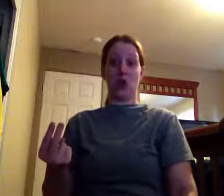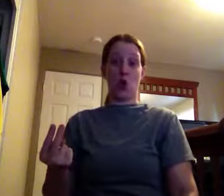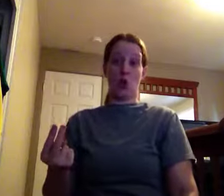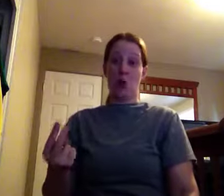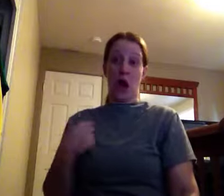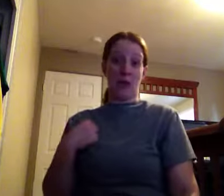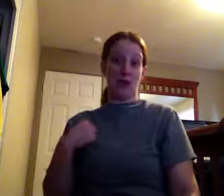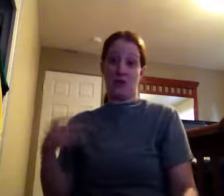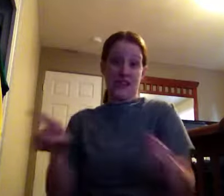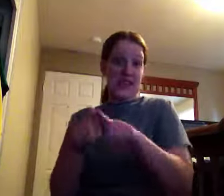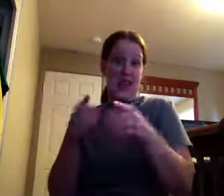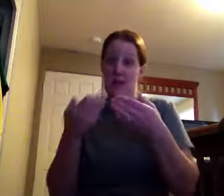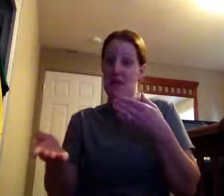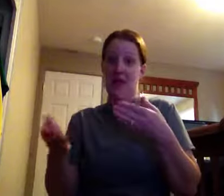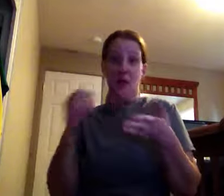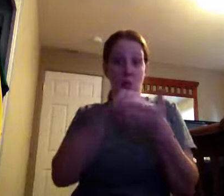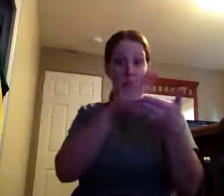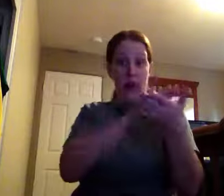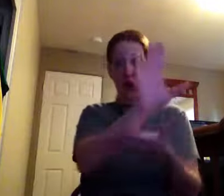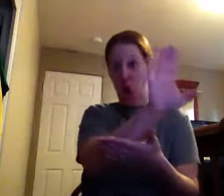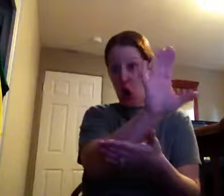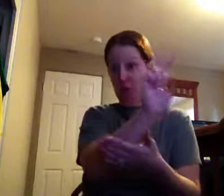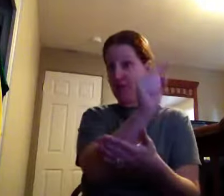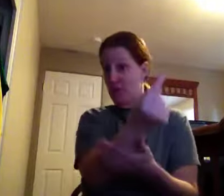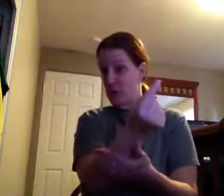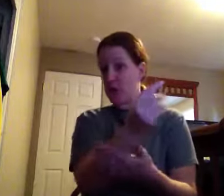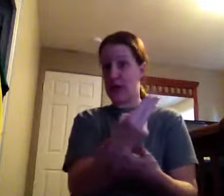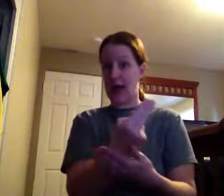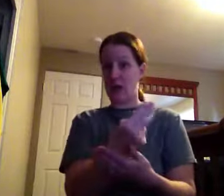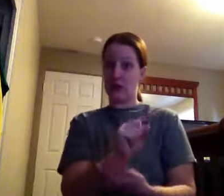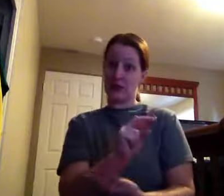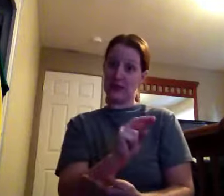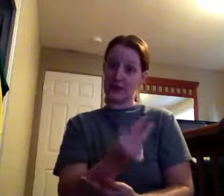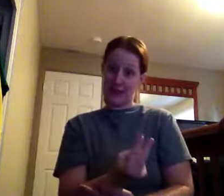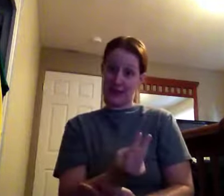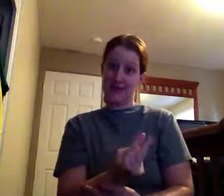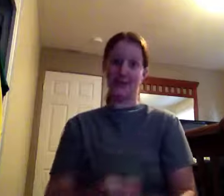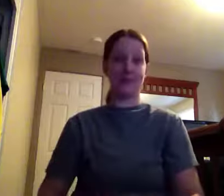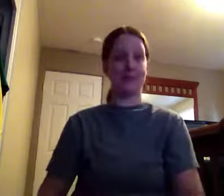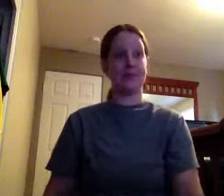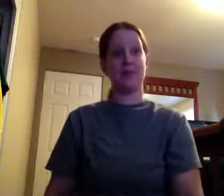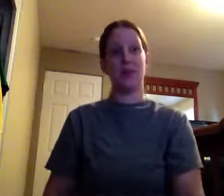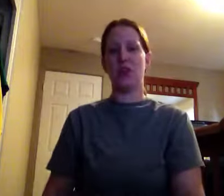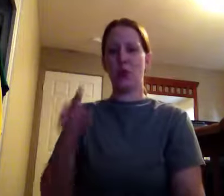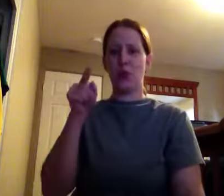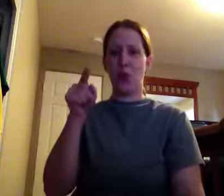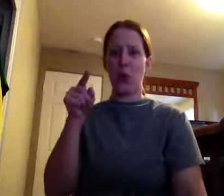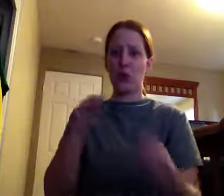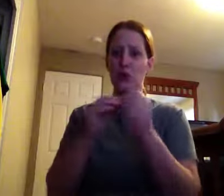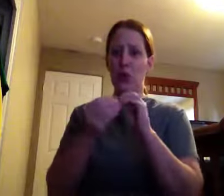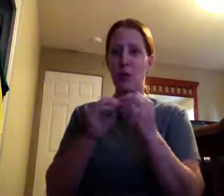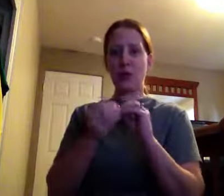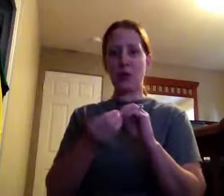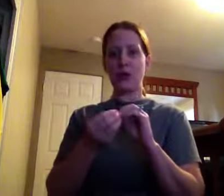hydrogen second. And these numbers right here are the numbers that correspond to the